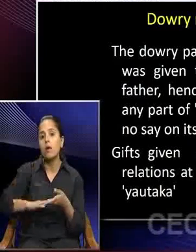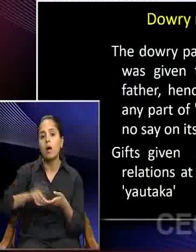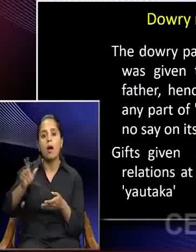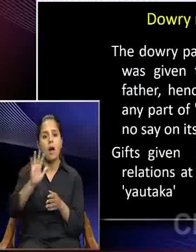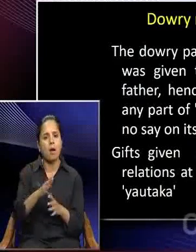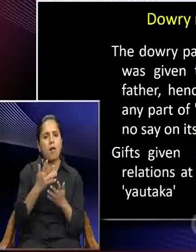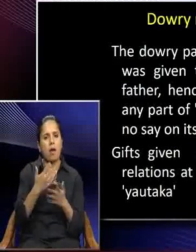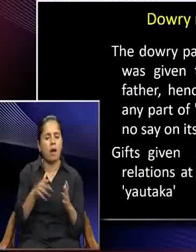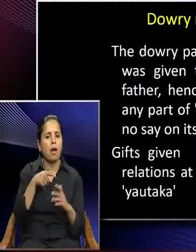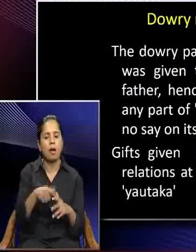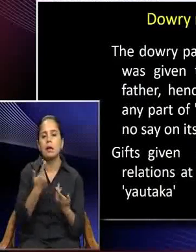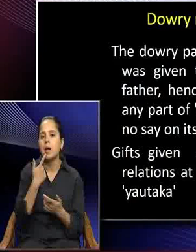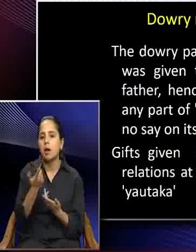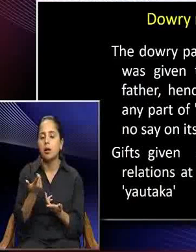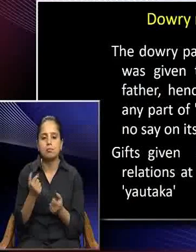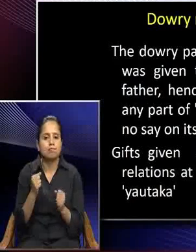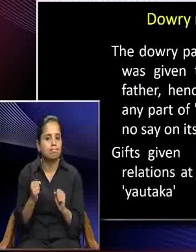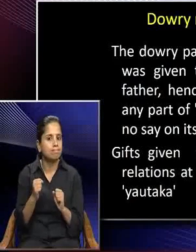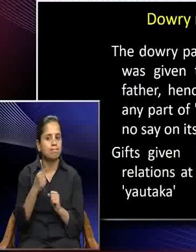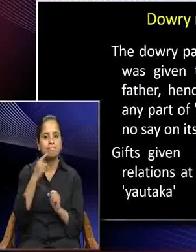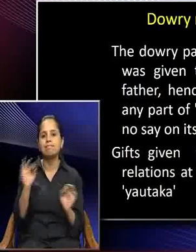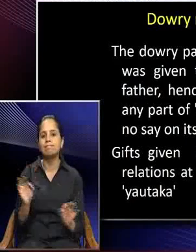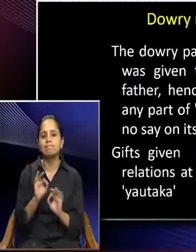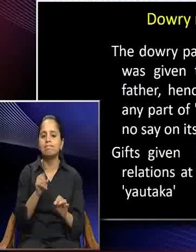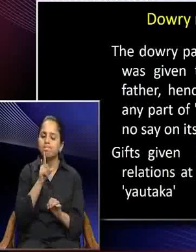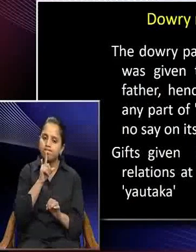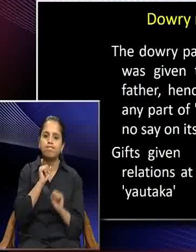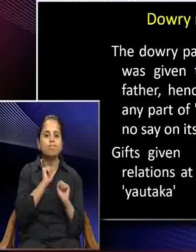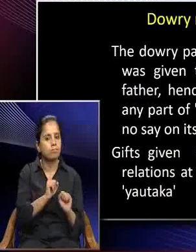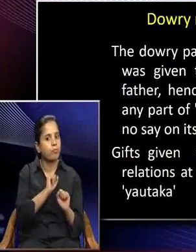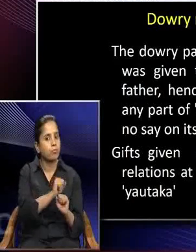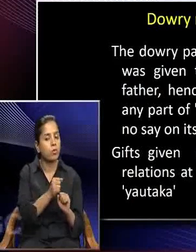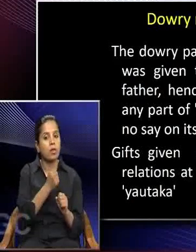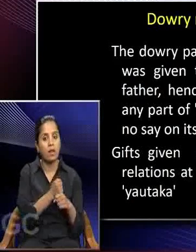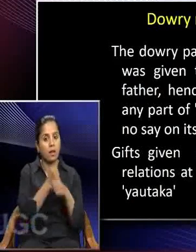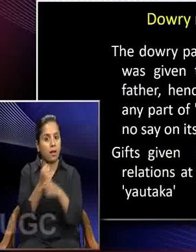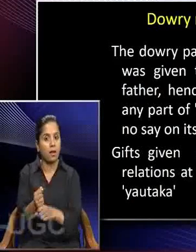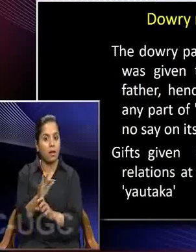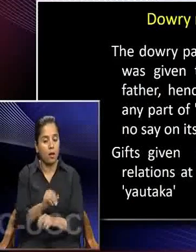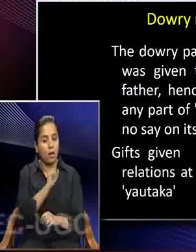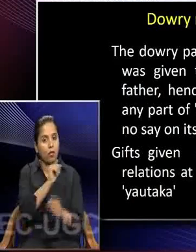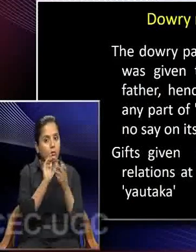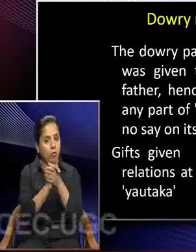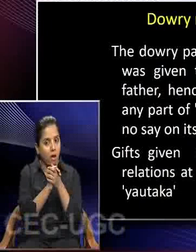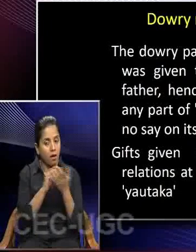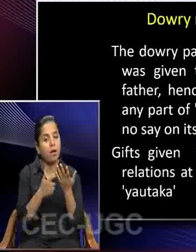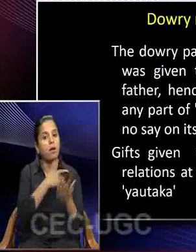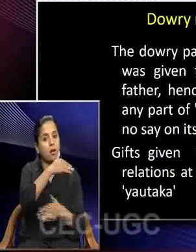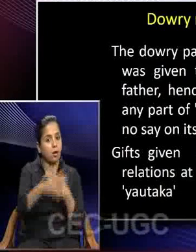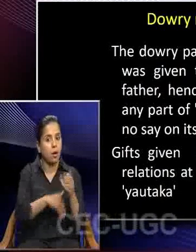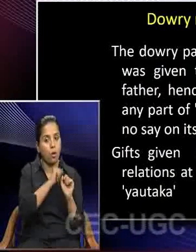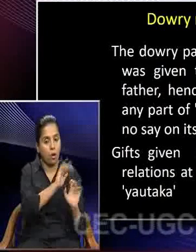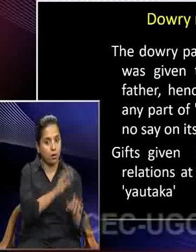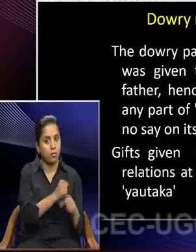hardly any say over it. Gifts that were given to her by friends and